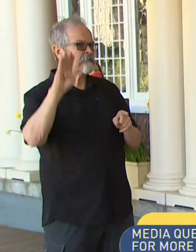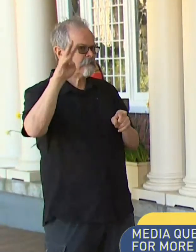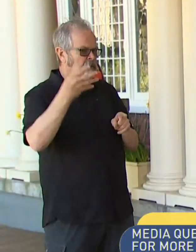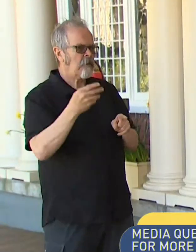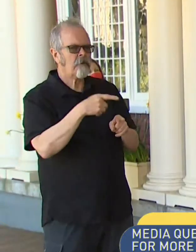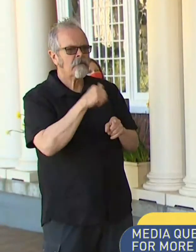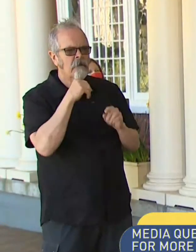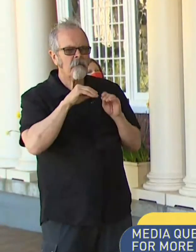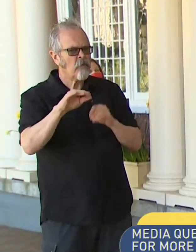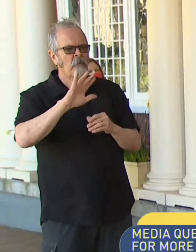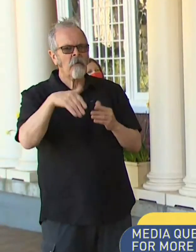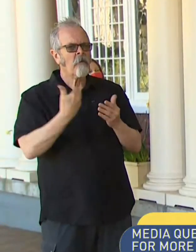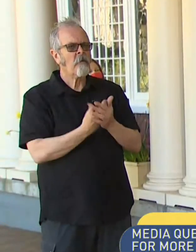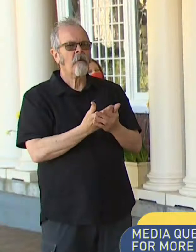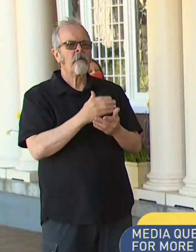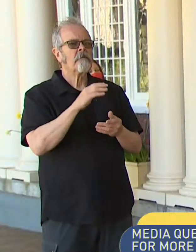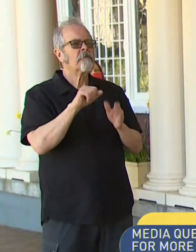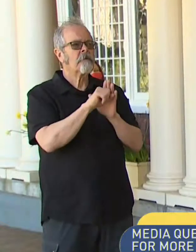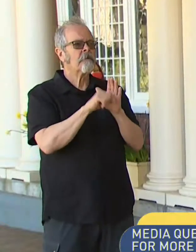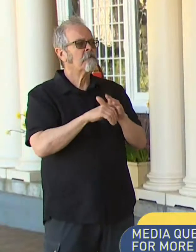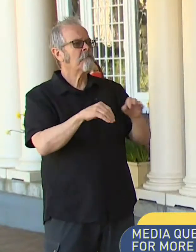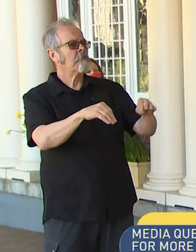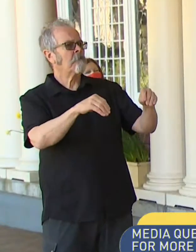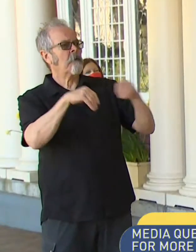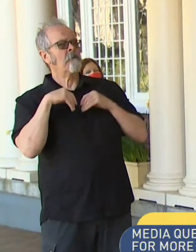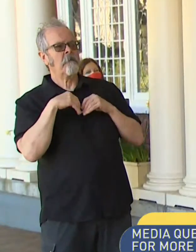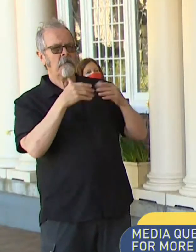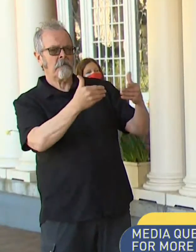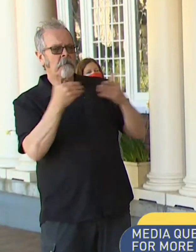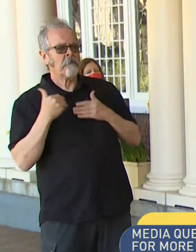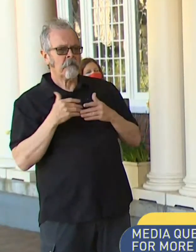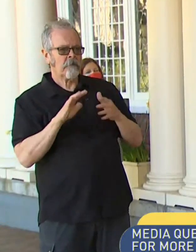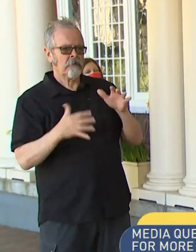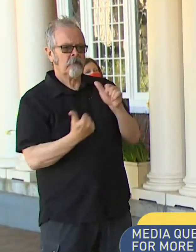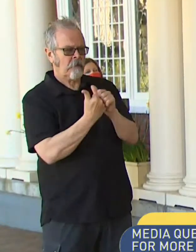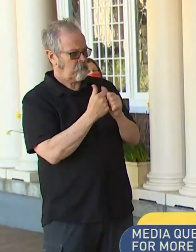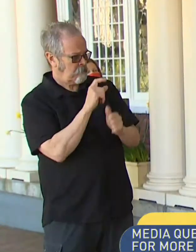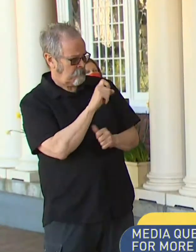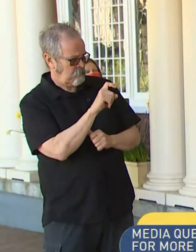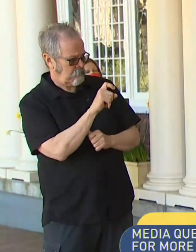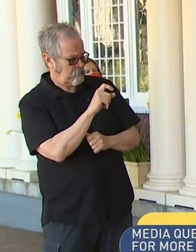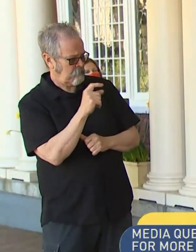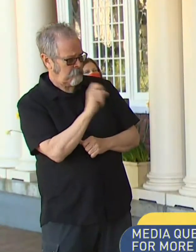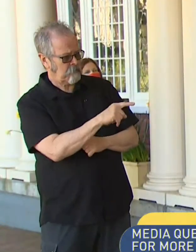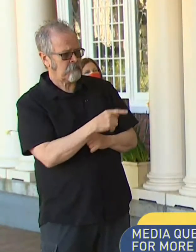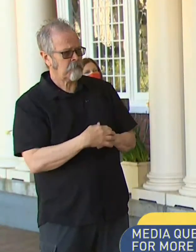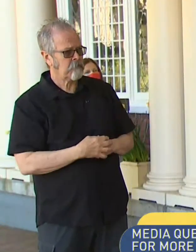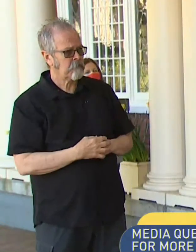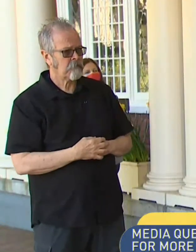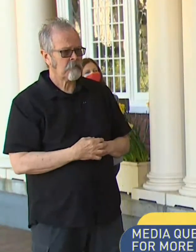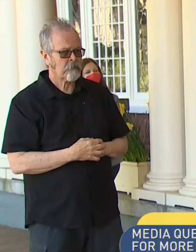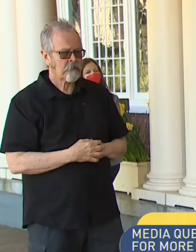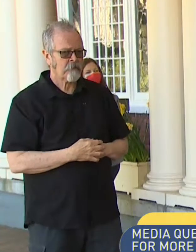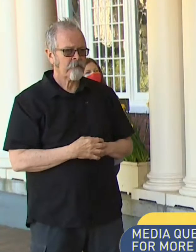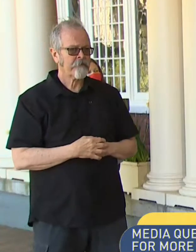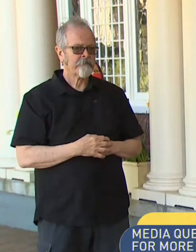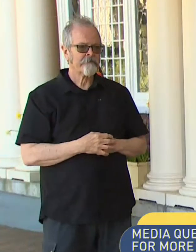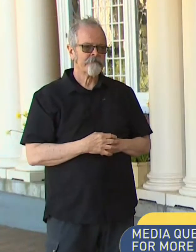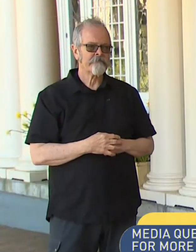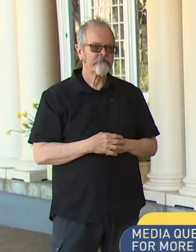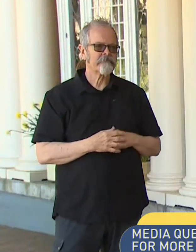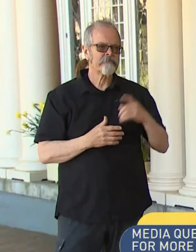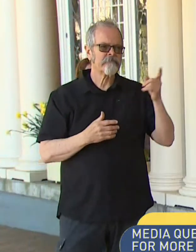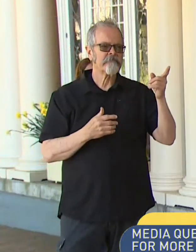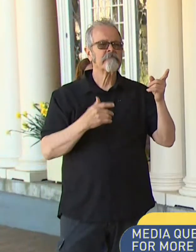phase for a month to let vaccinations kind of catch up? In answer to your second question, it is because there was enough